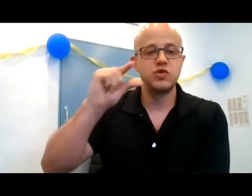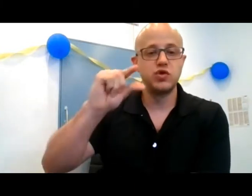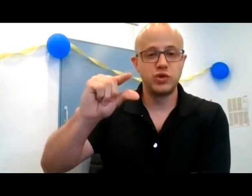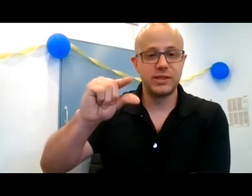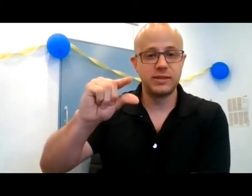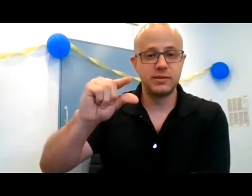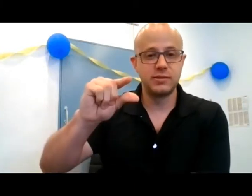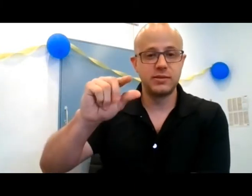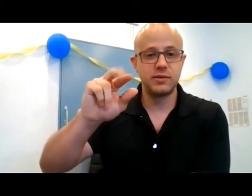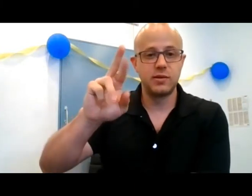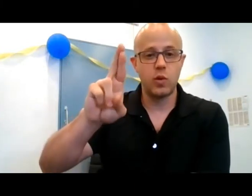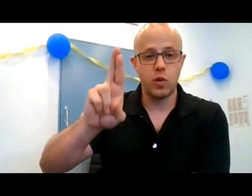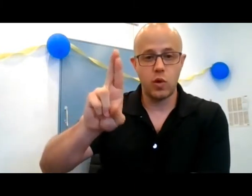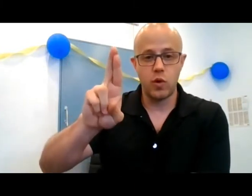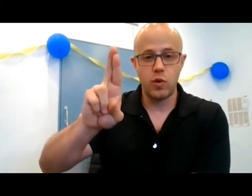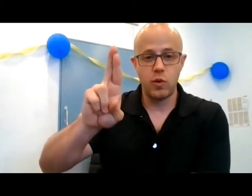white.